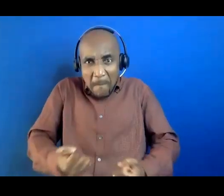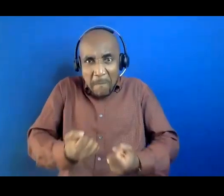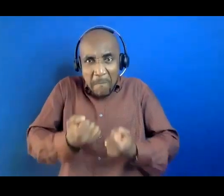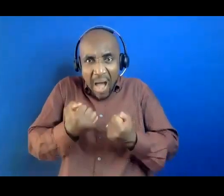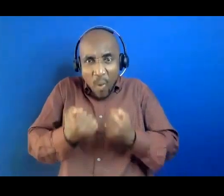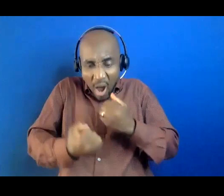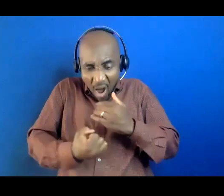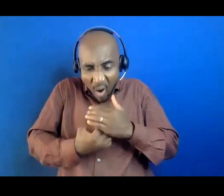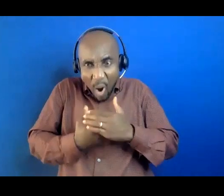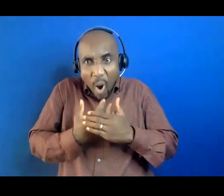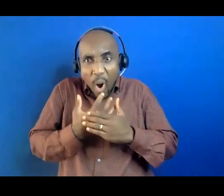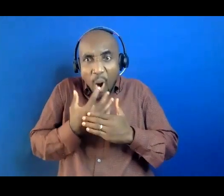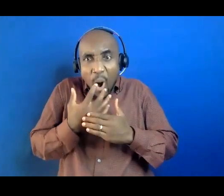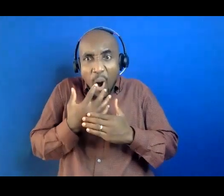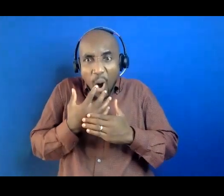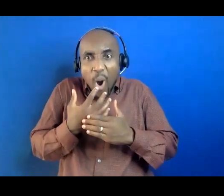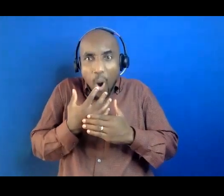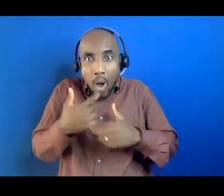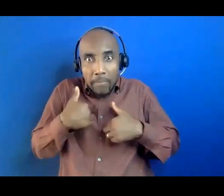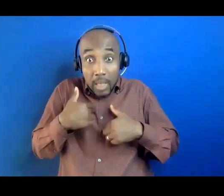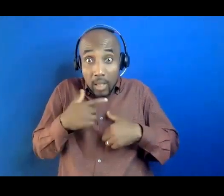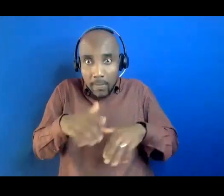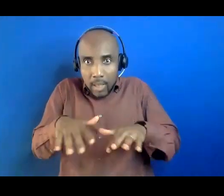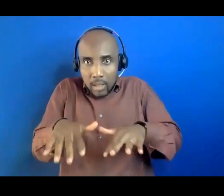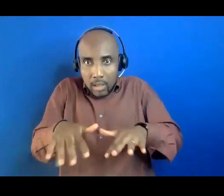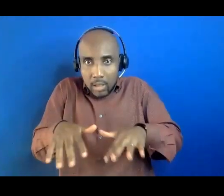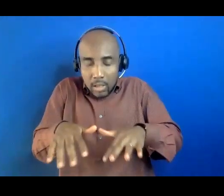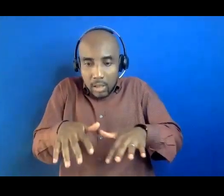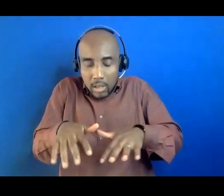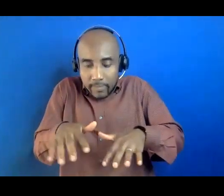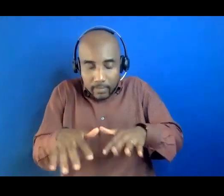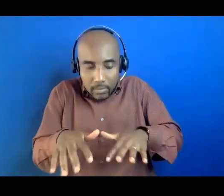And I started to kind of shake a little bit. And